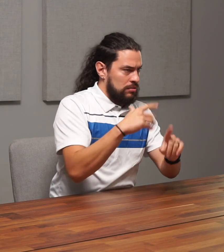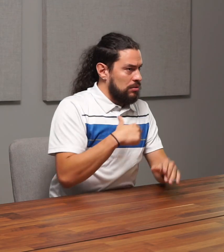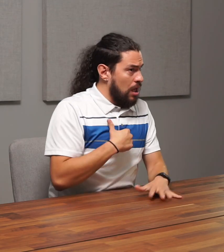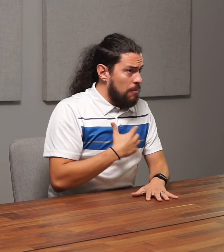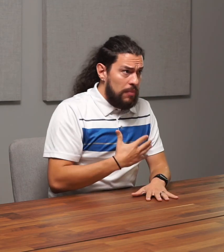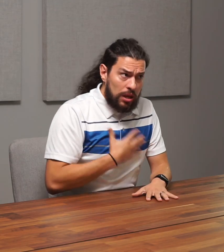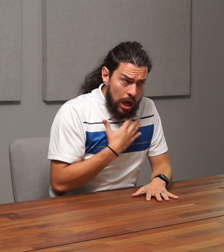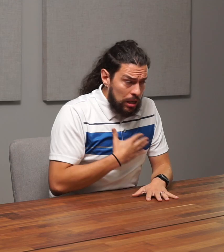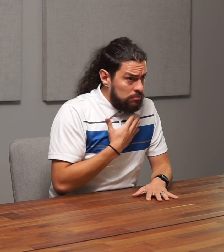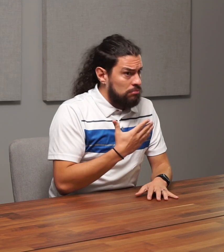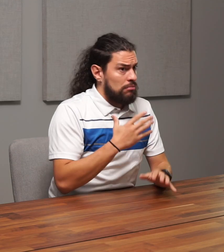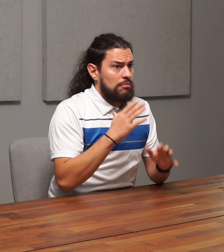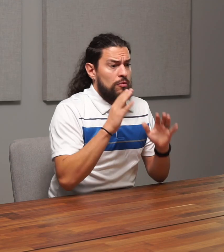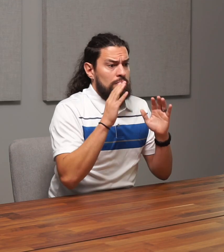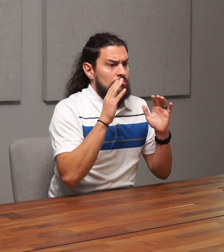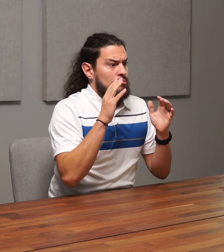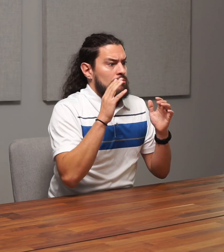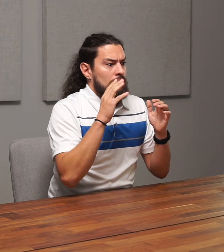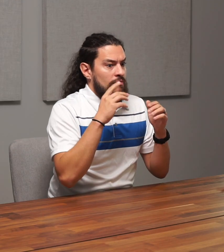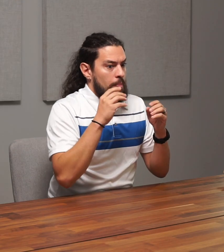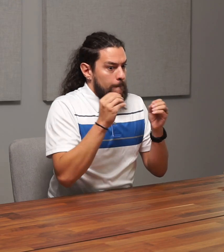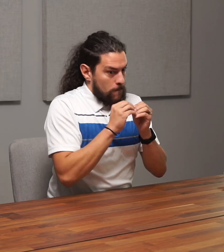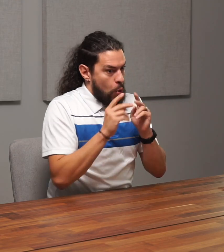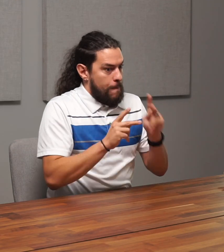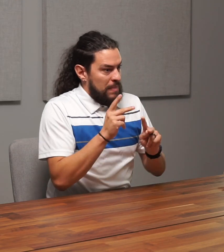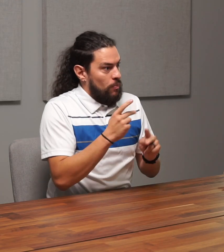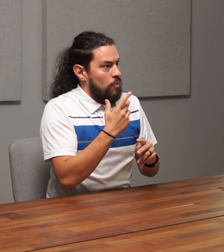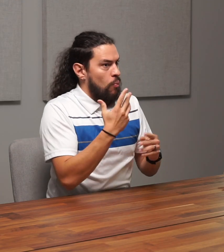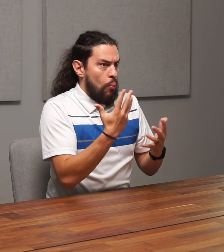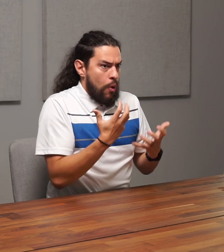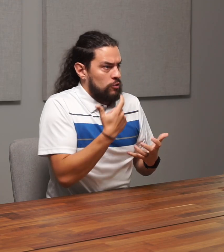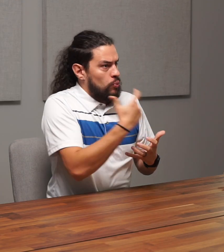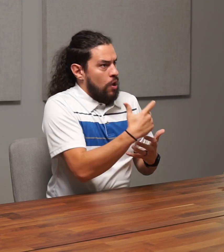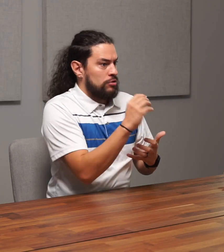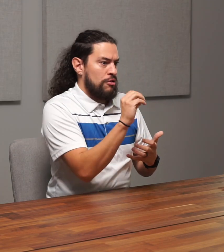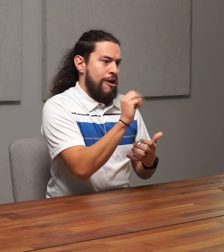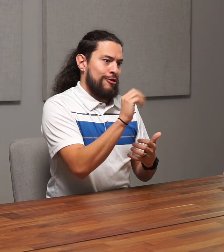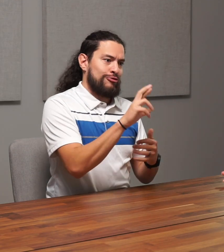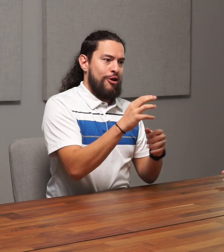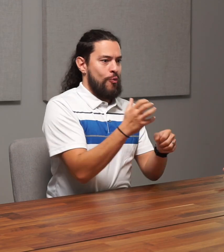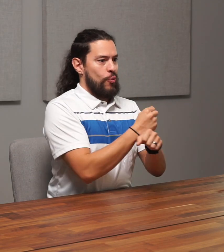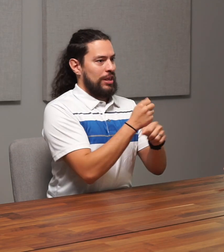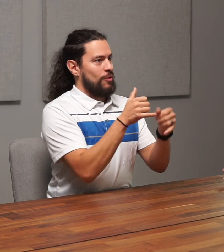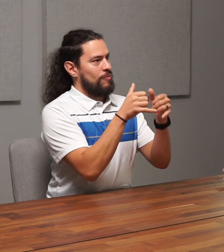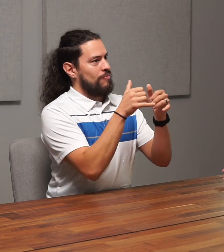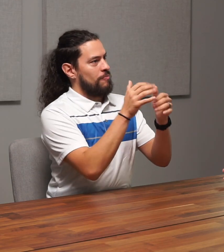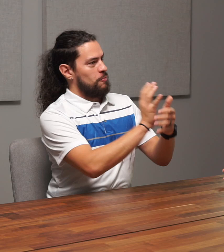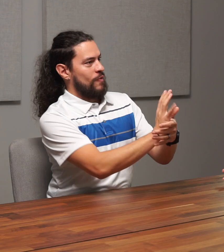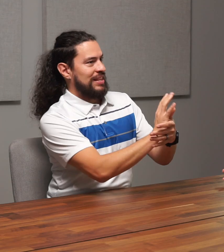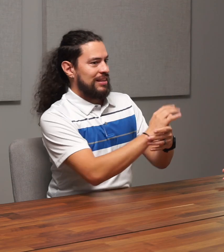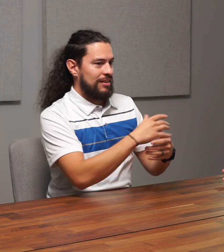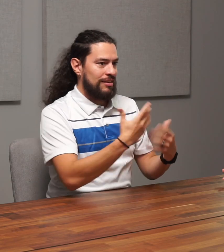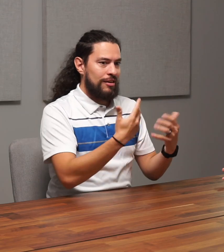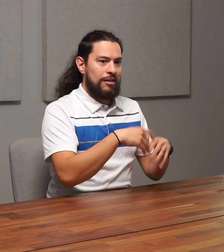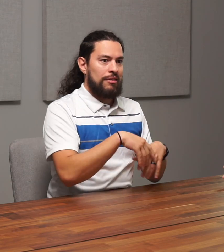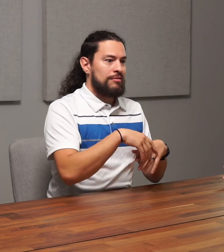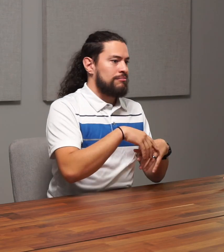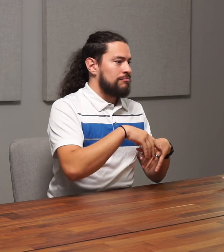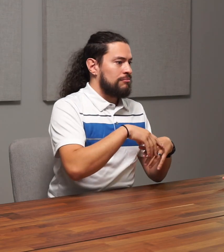has brought sign language into the light I think you know more people wanted to watch the Oscar award-winning